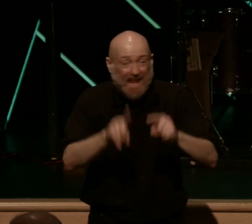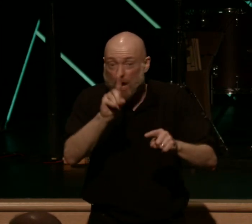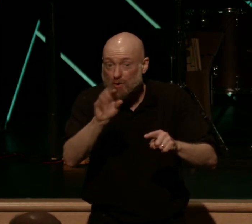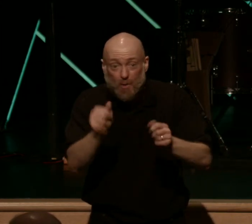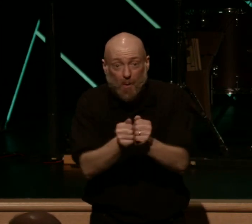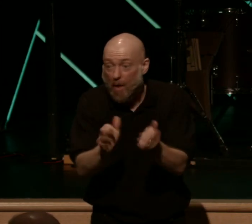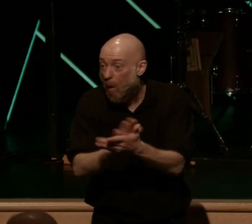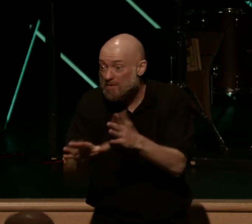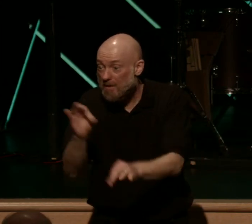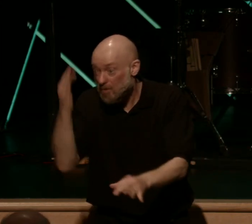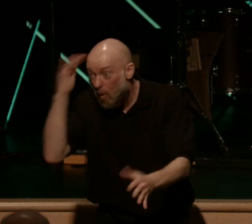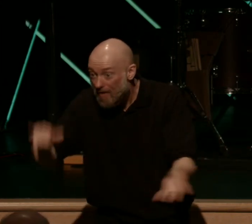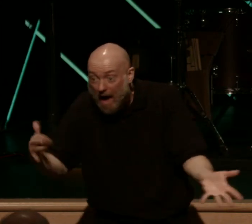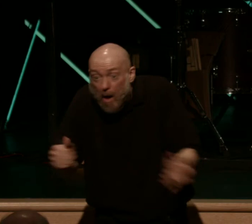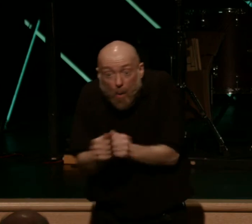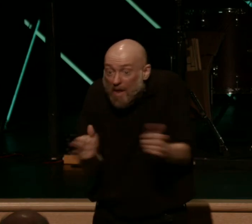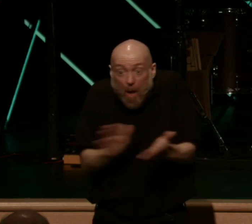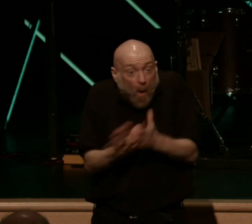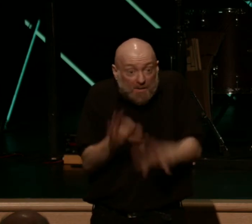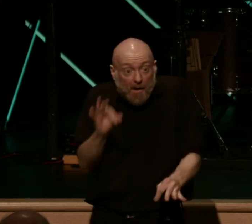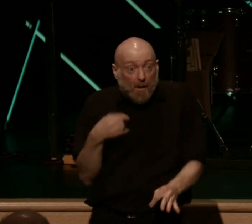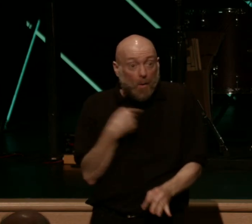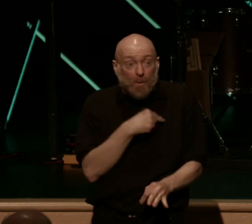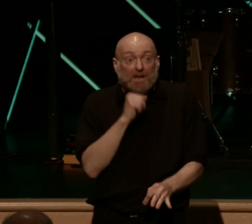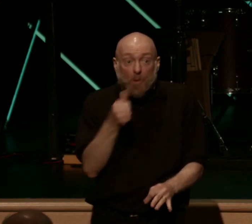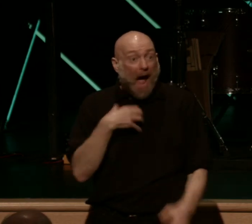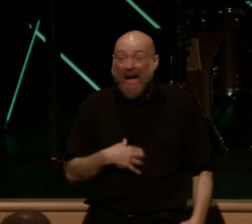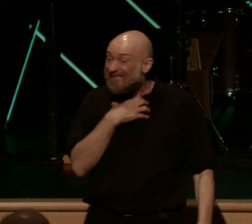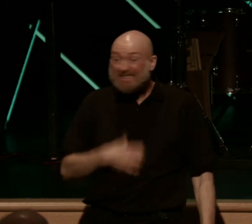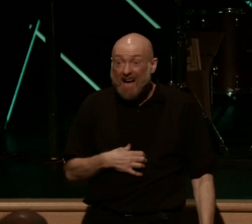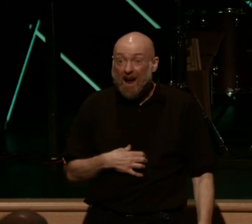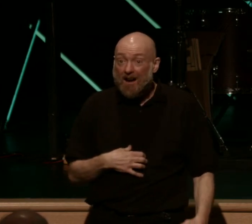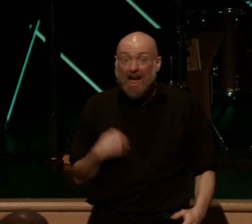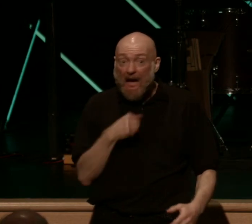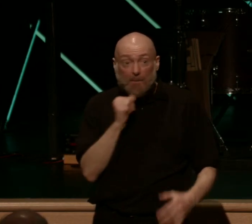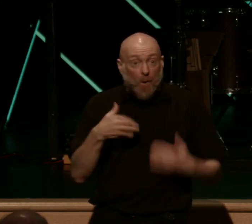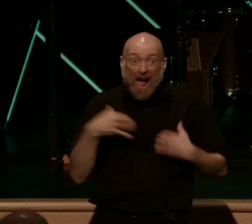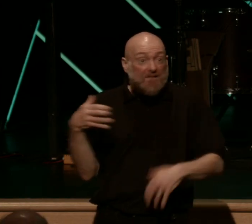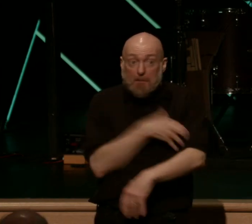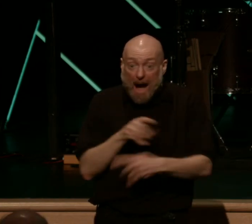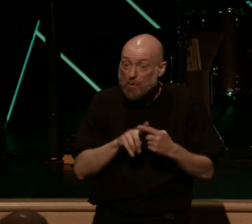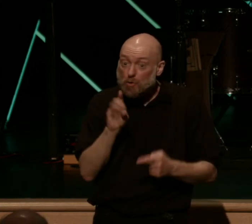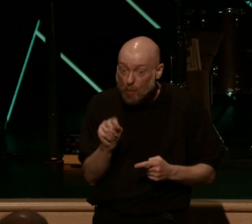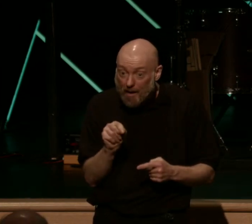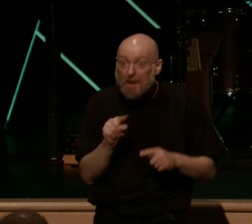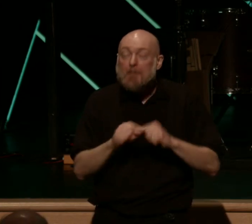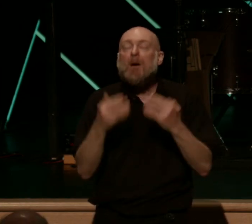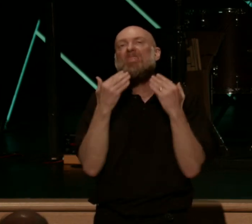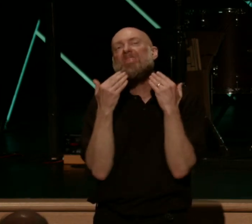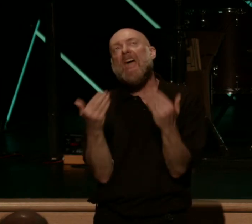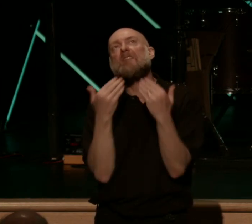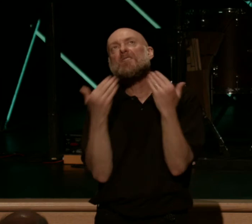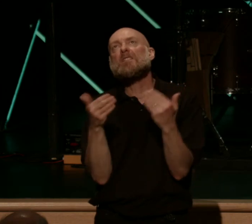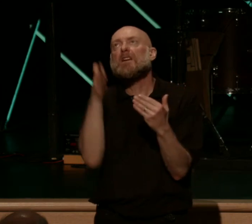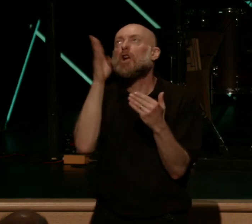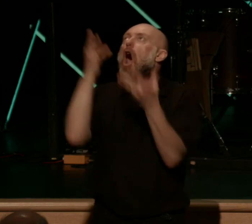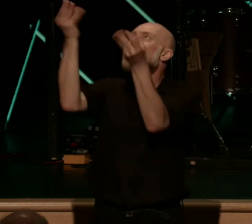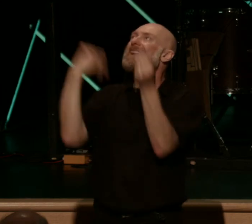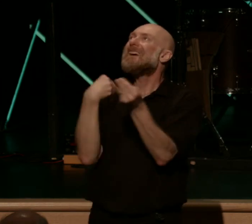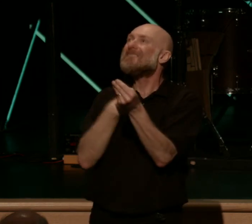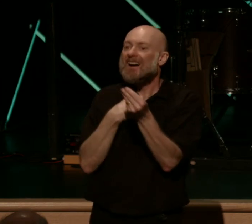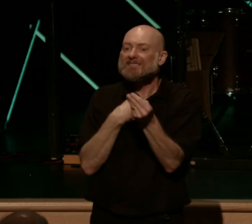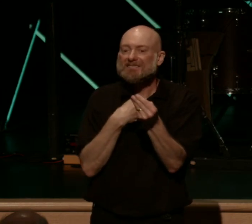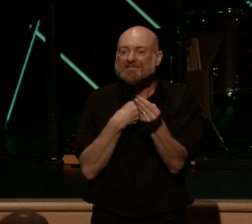this. Husbands, I hope you know that apart from the Spirit, we won't have the desire to do it, and we won't have the power to do this. But thankfully, God has given us